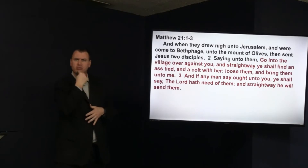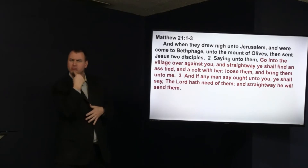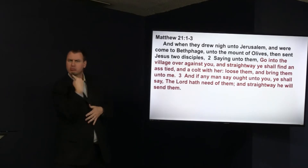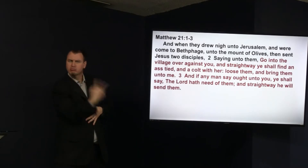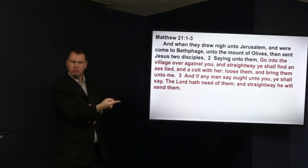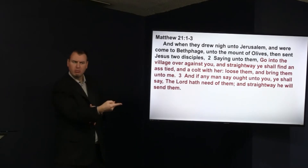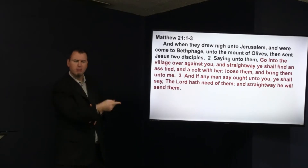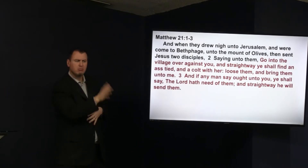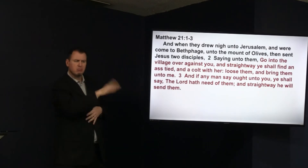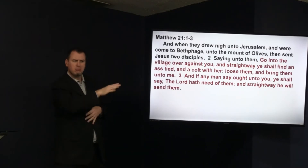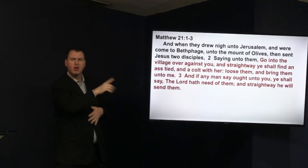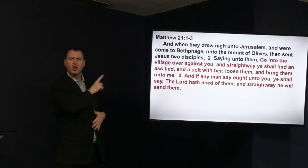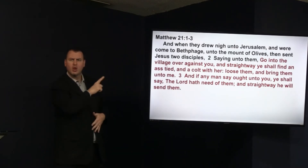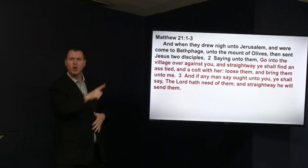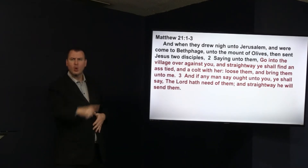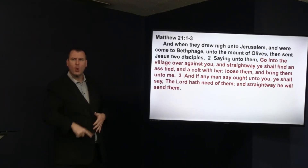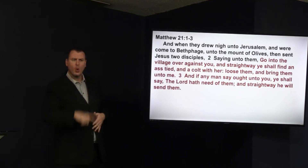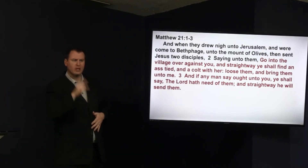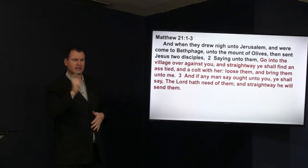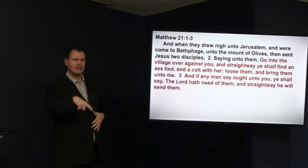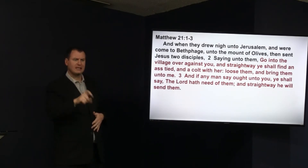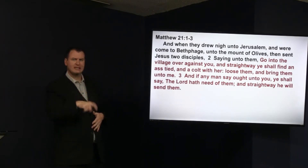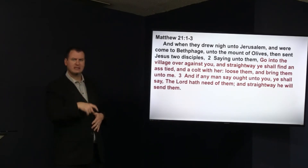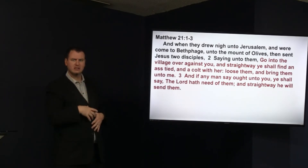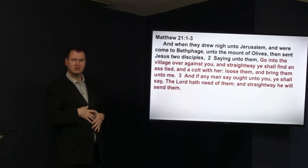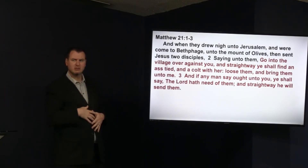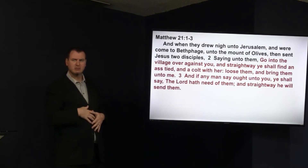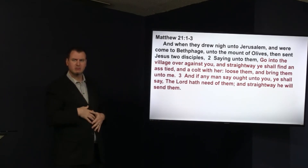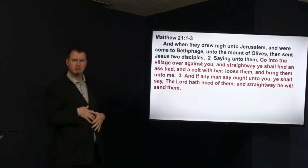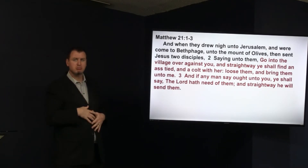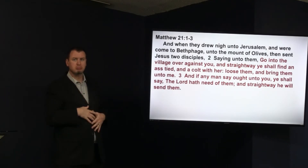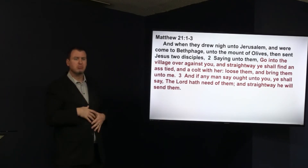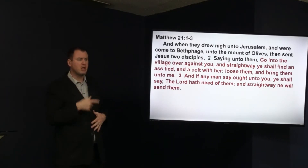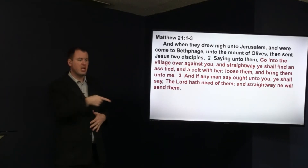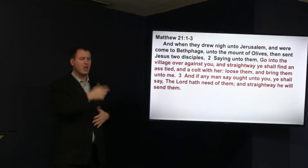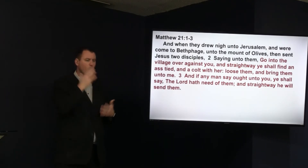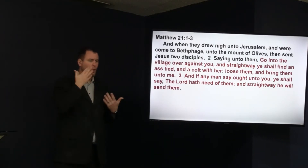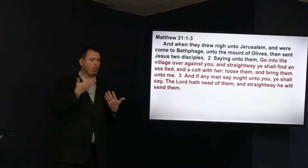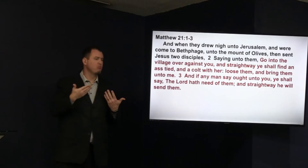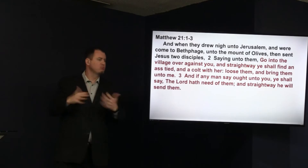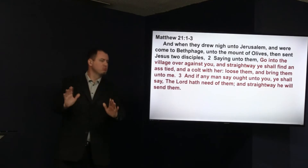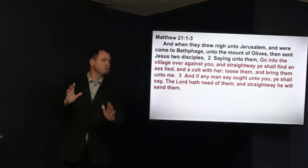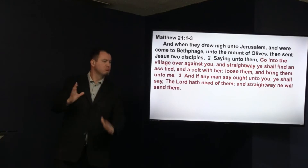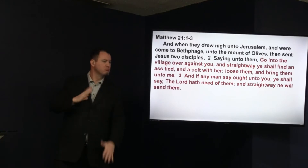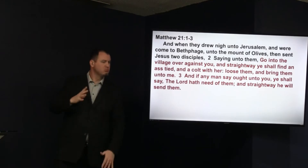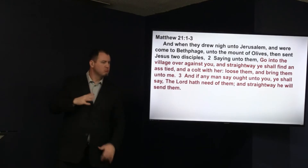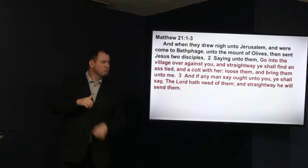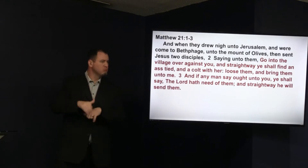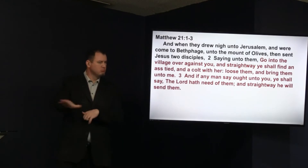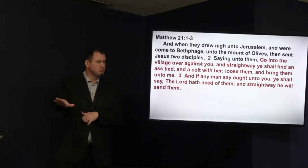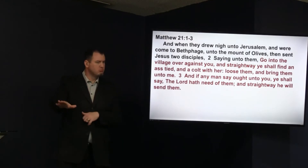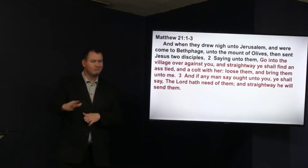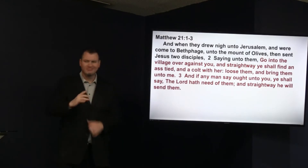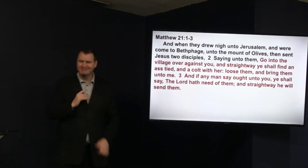man ought unto you, ye shall say, the Lord hath need of them. And straightway he will send